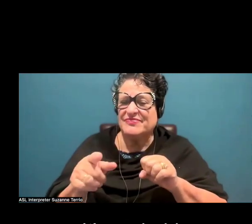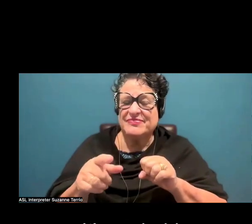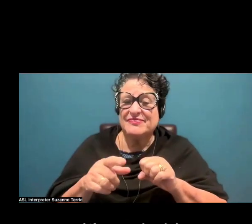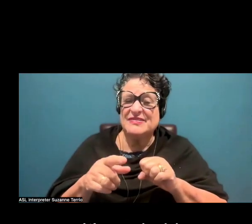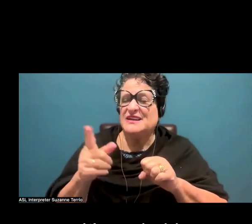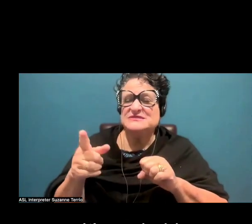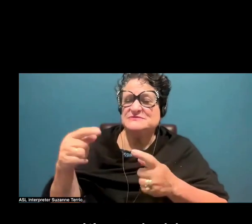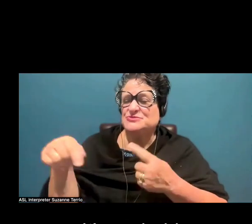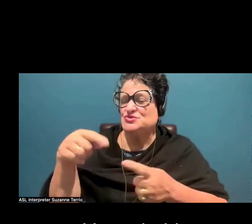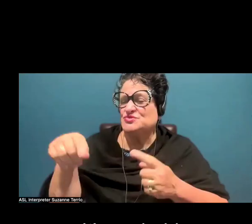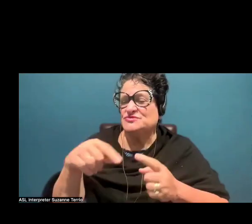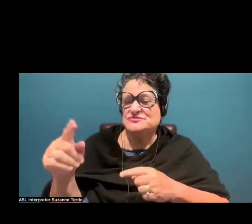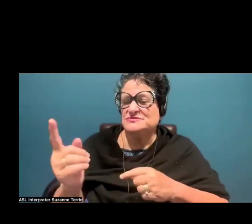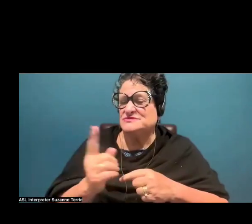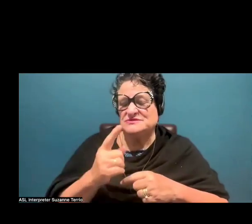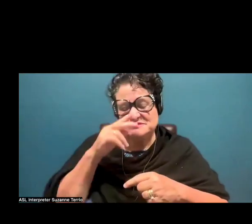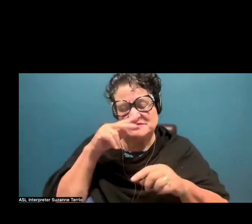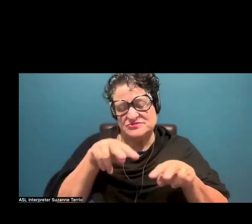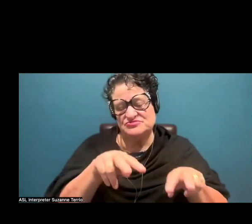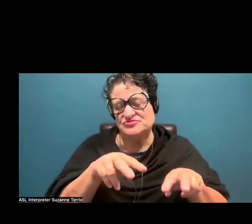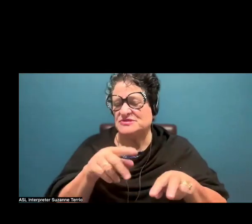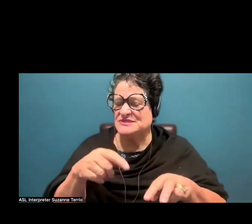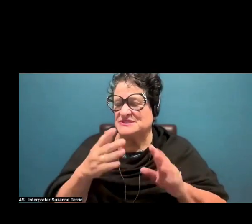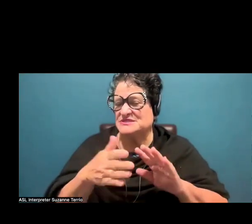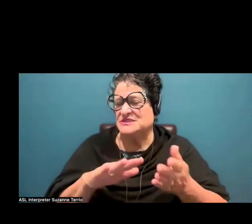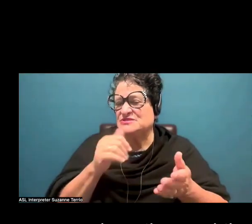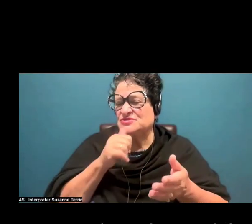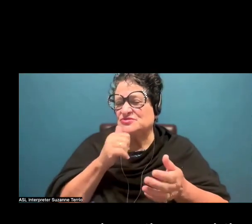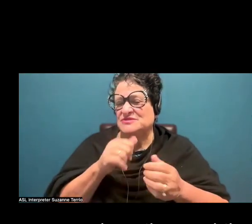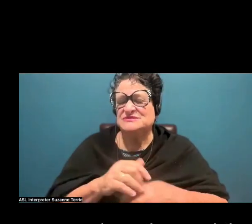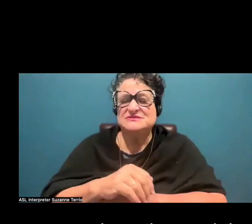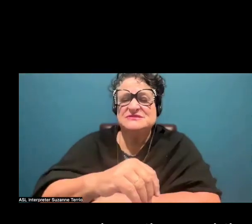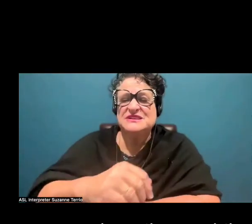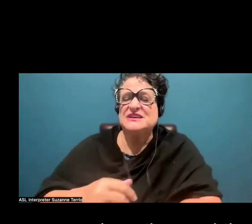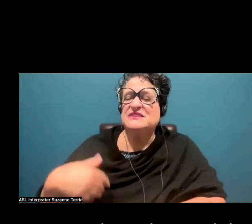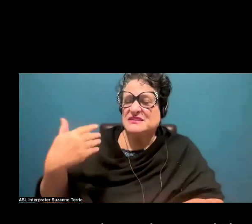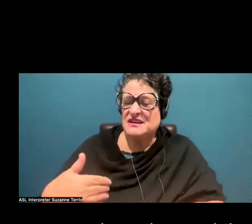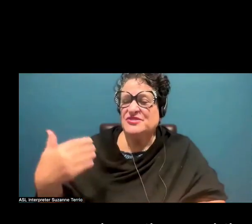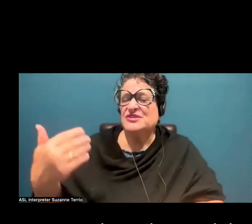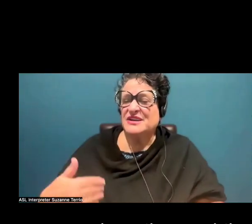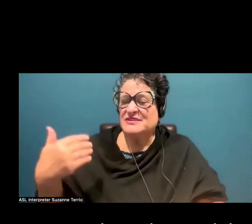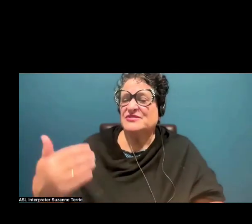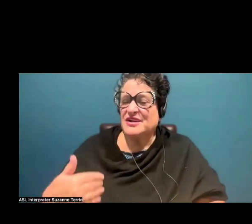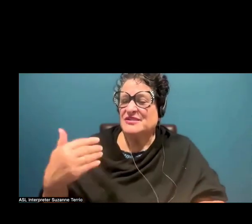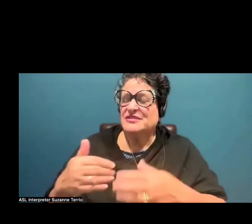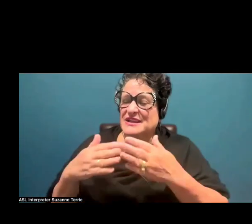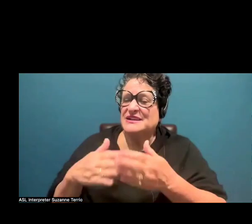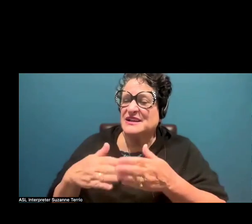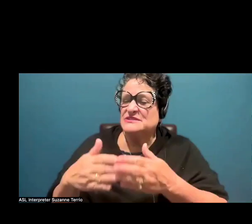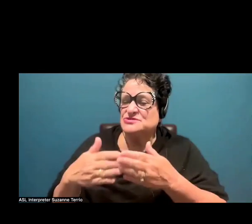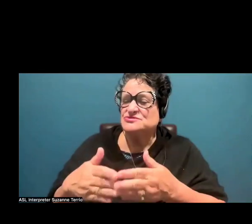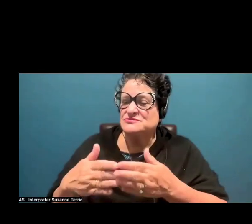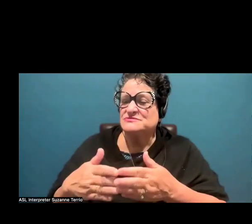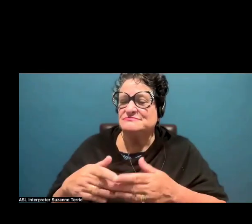tourist who came to gawk at the dead girls. But then there's another, and the rumble of an engine starting up. The